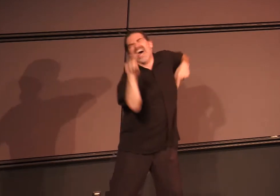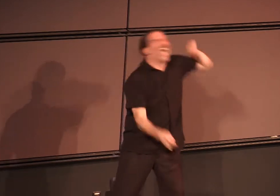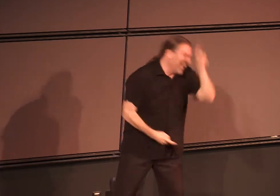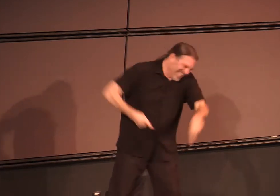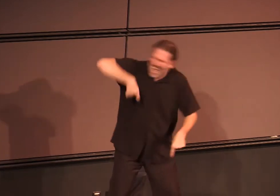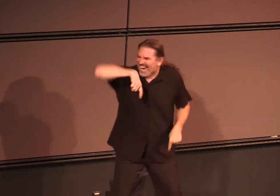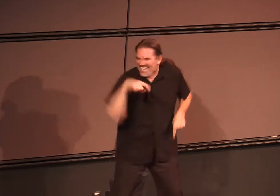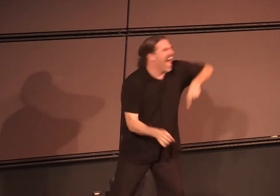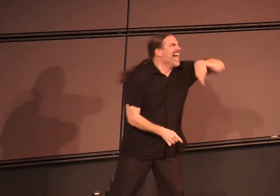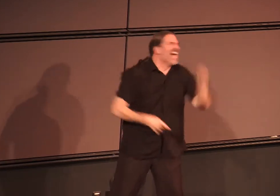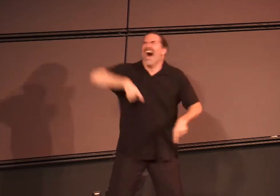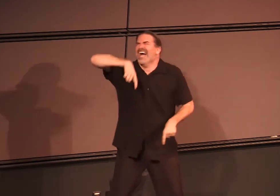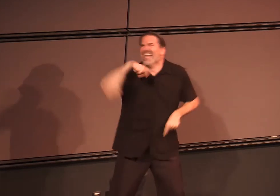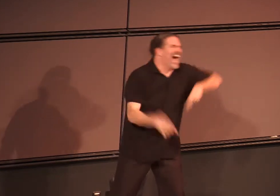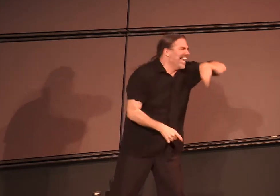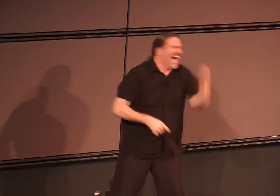sign, running.